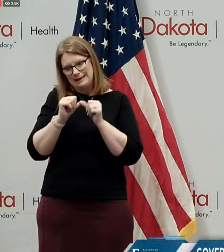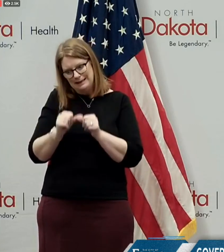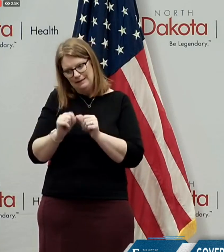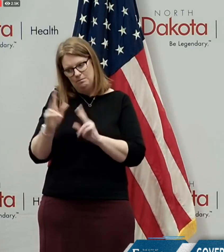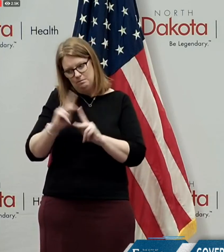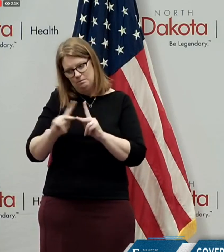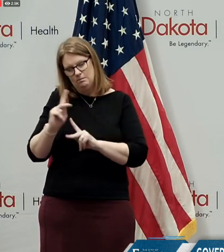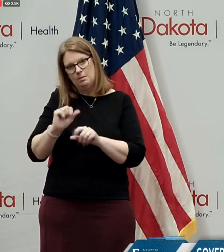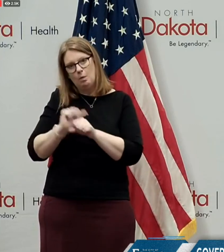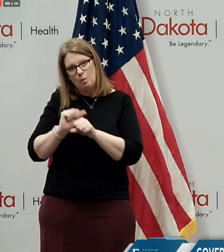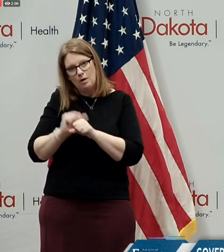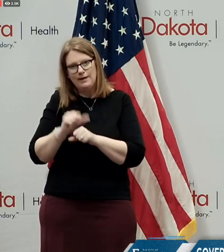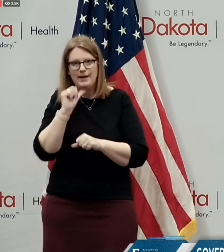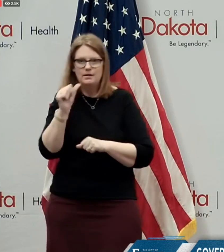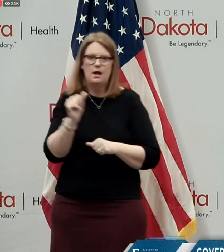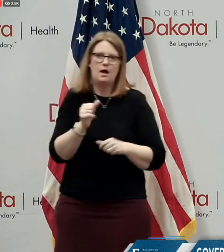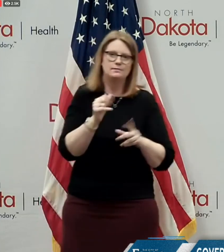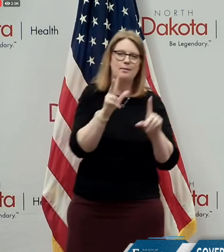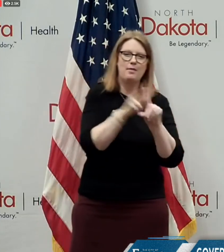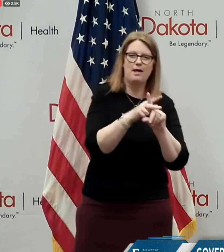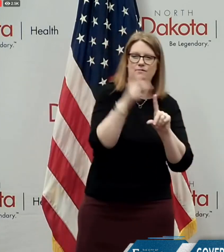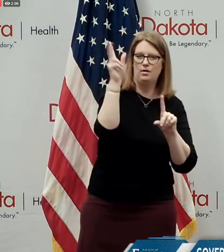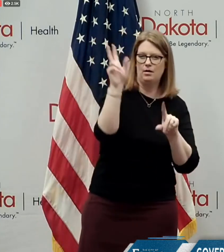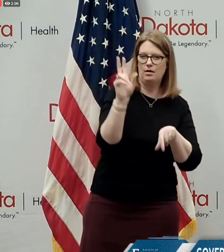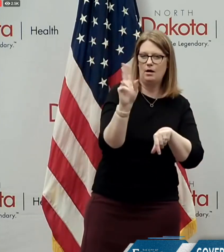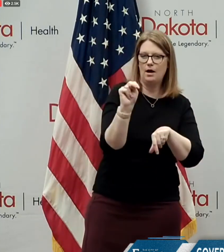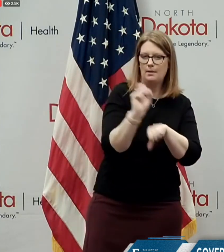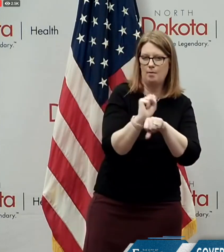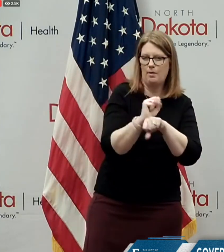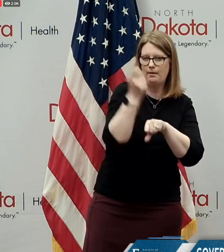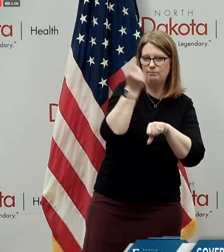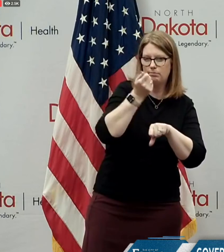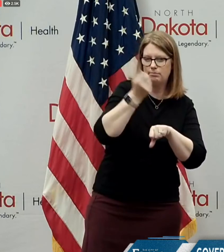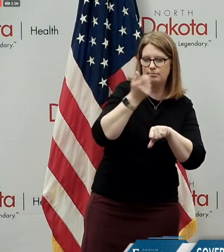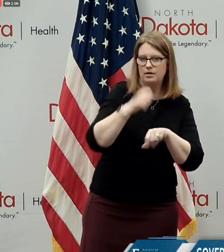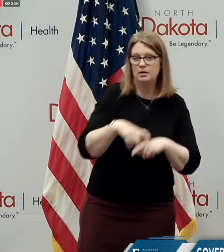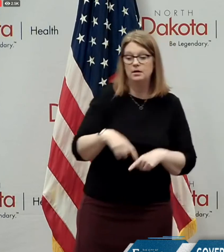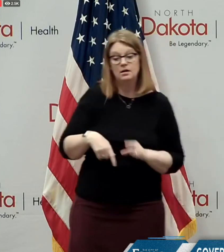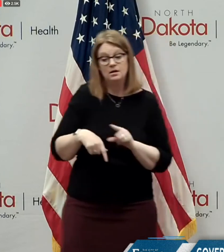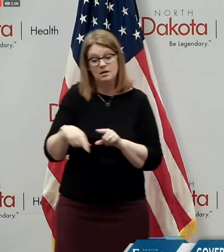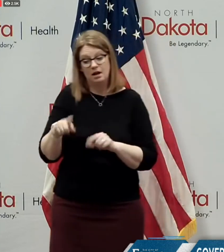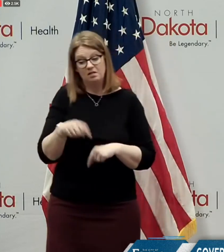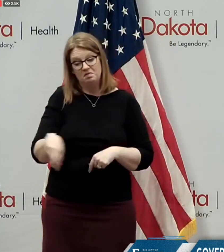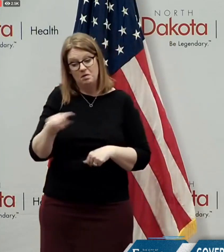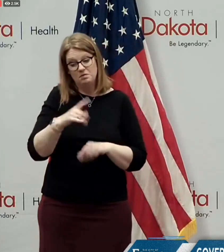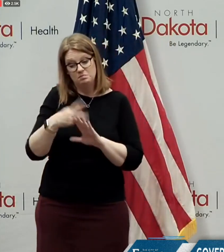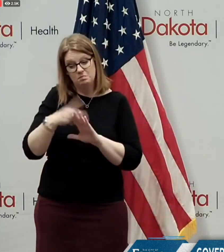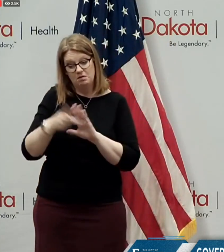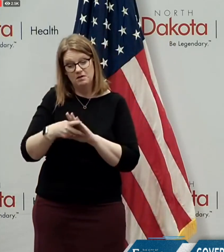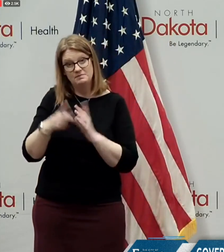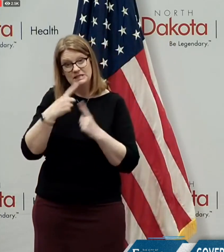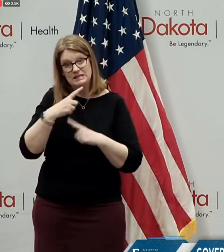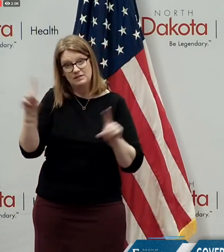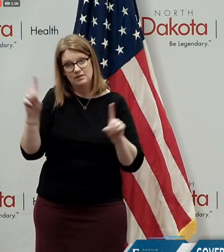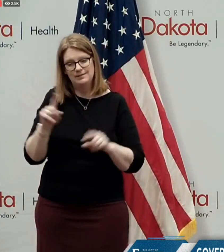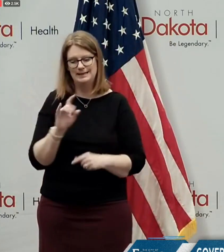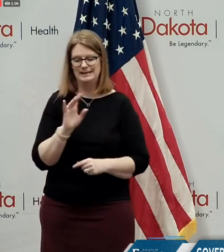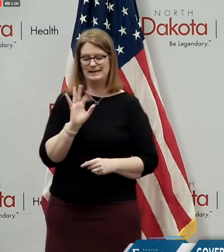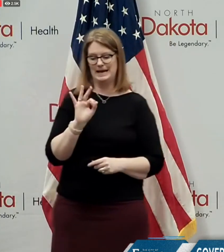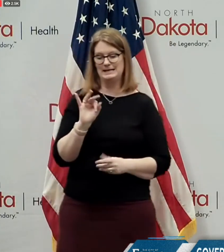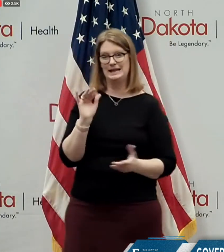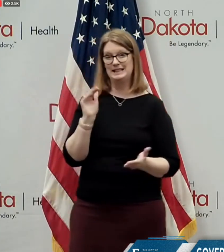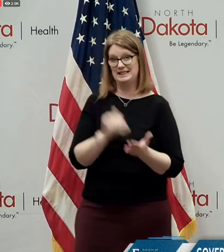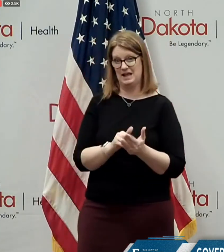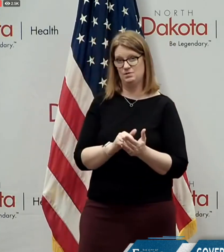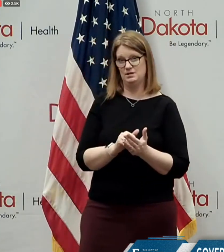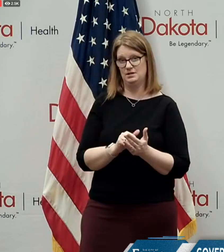applying for unemployment. These programs are very effective. As of June 1, 19,000 different North